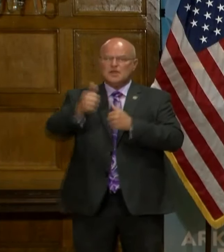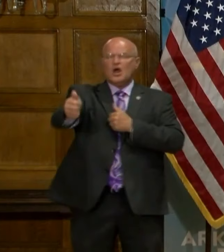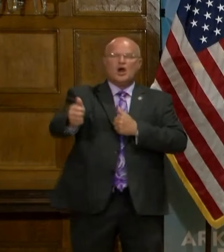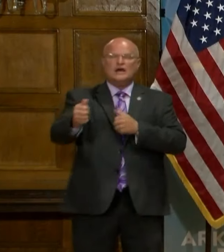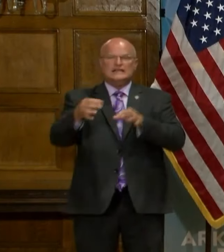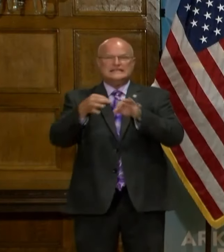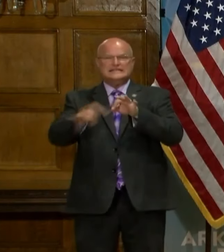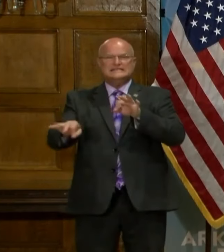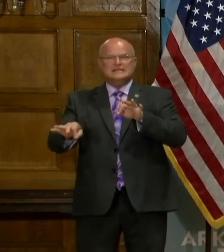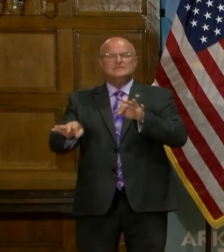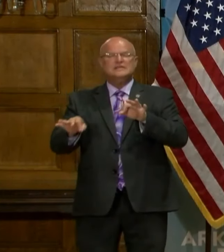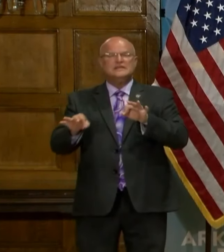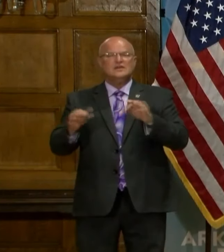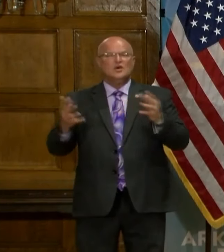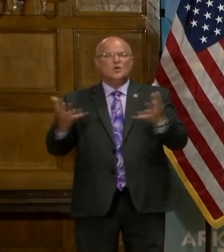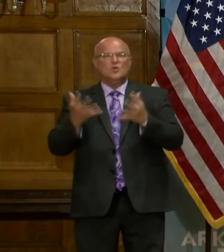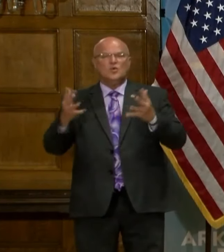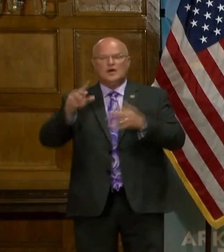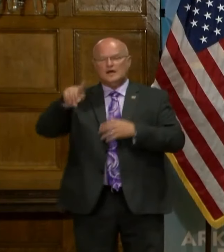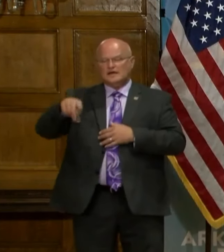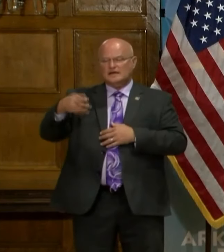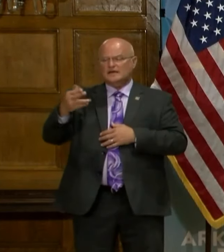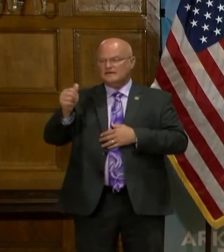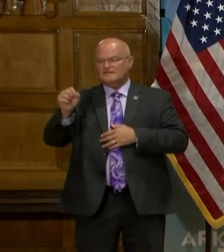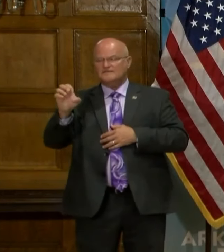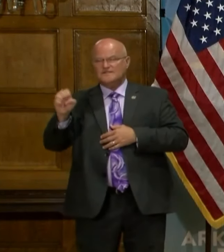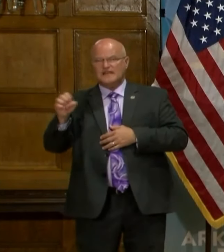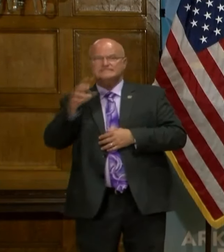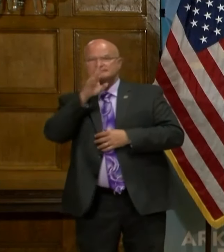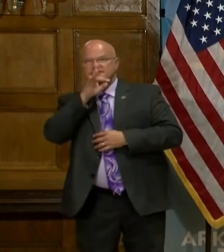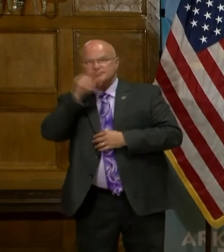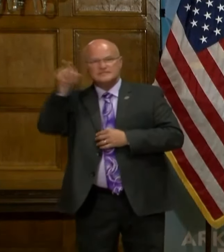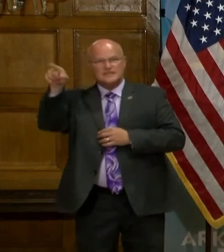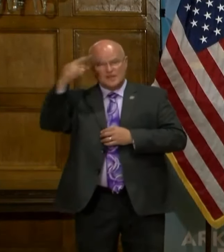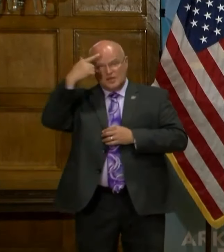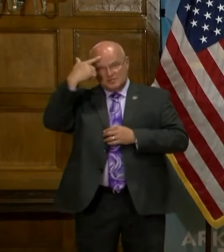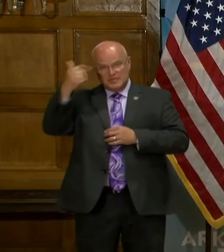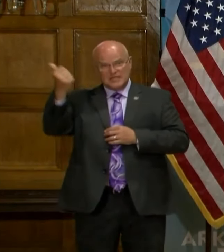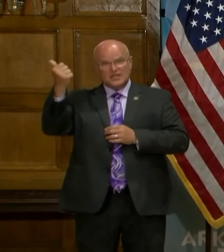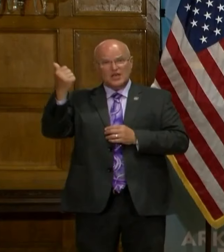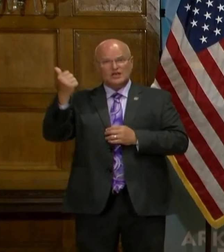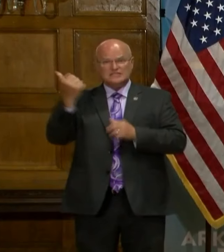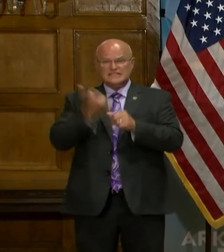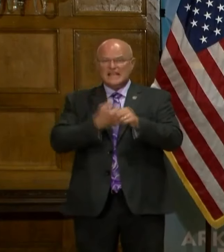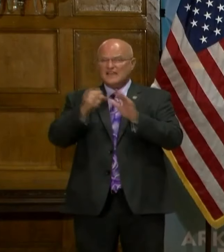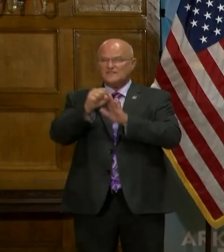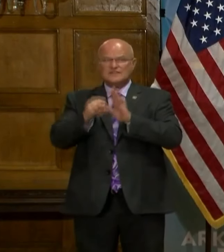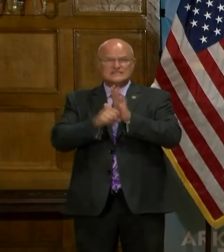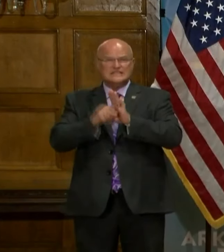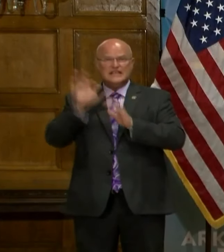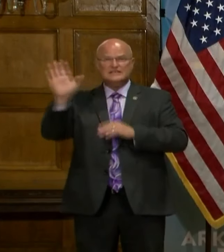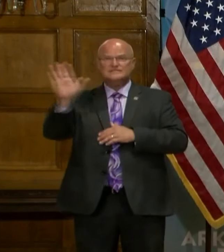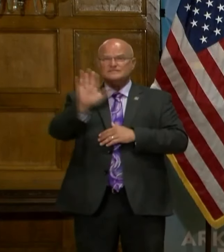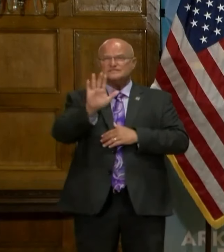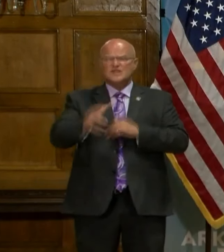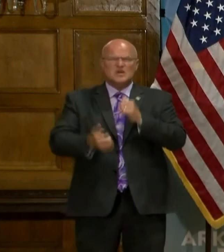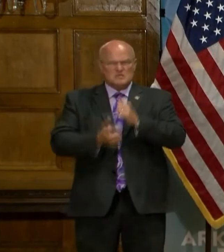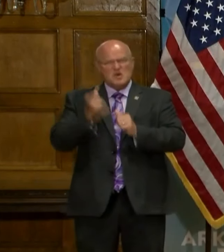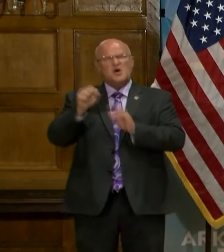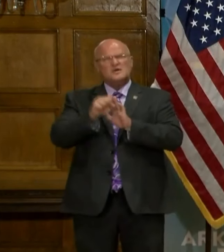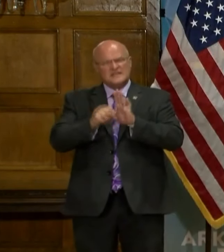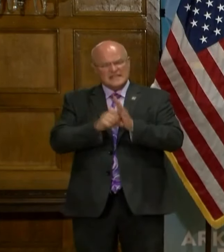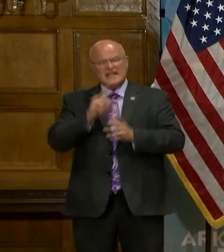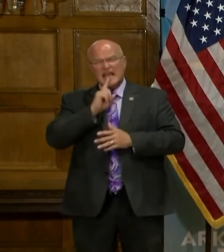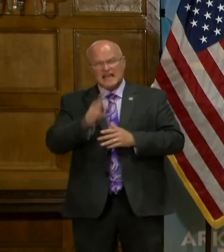just simply what phase they articulate that they're in, because every state, most of the